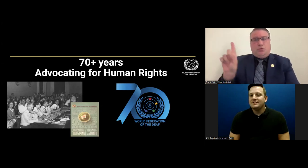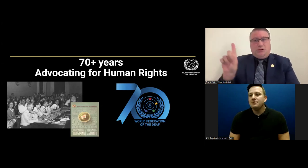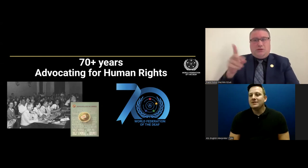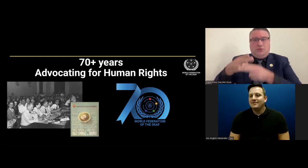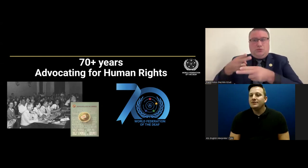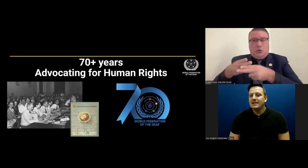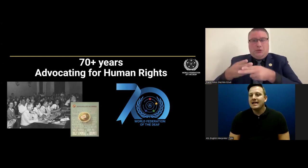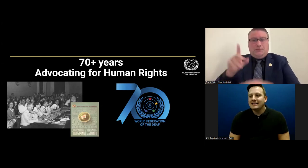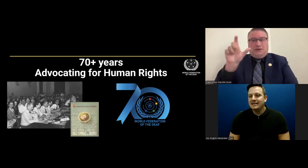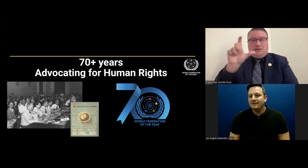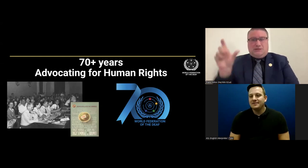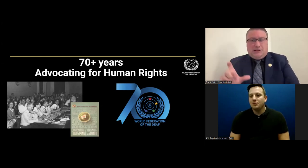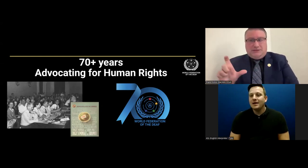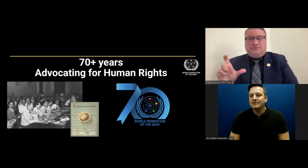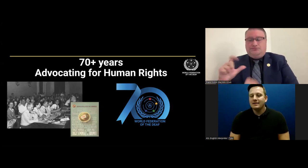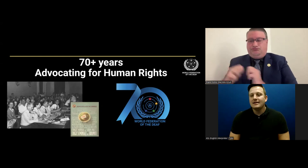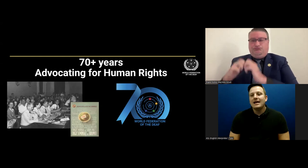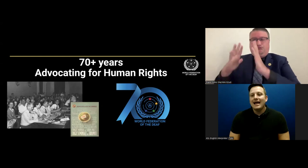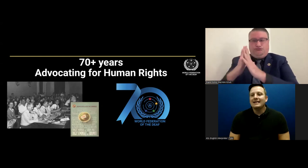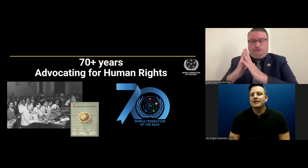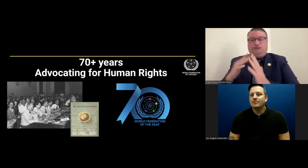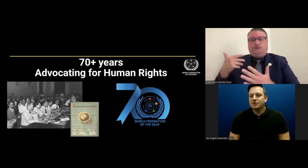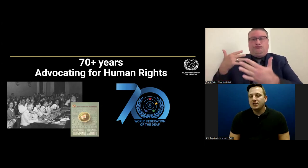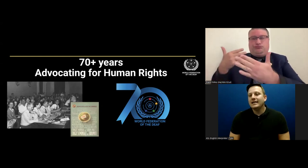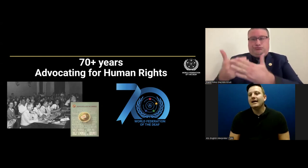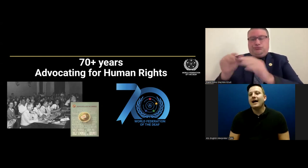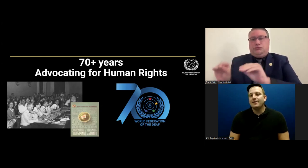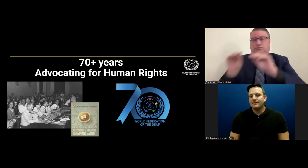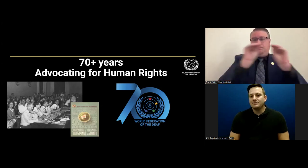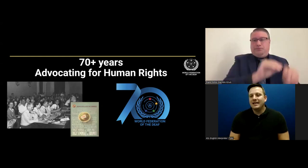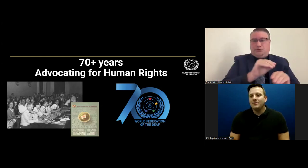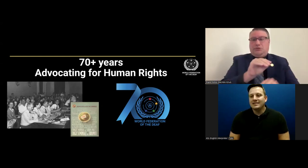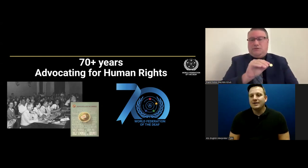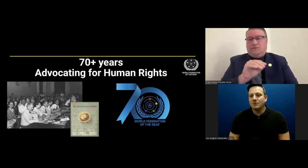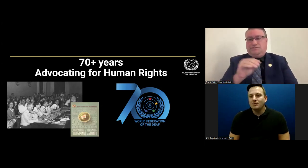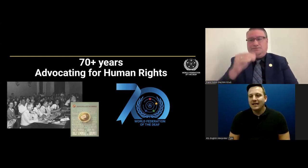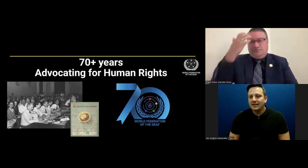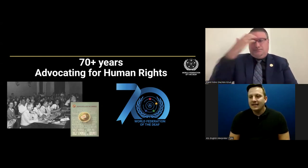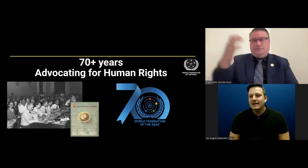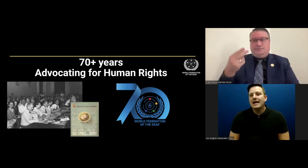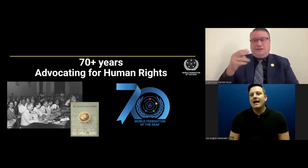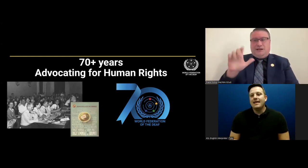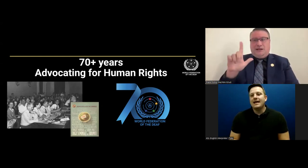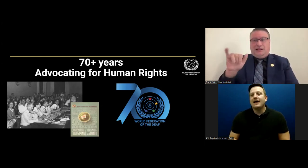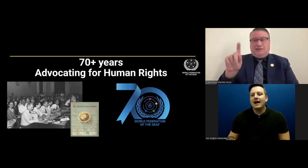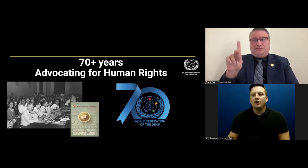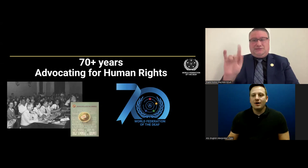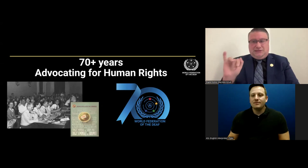WFD was founded in 1951, and originally the first meeting was in Rome, Italy, and then our